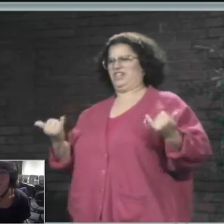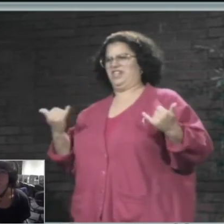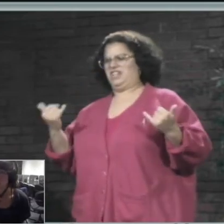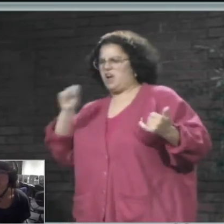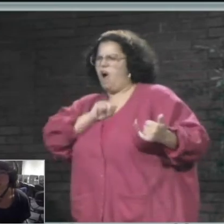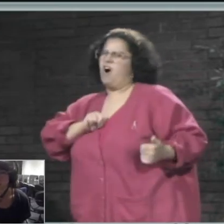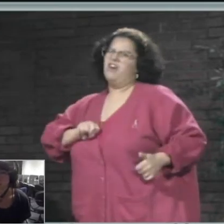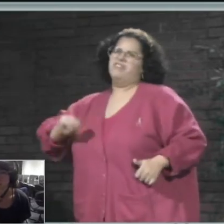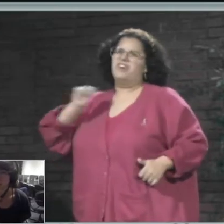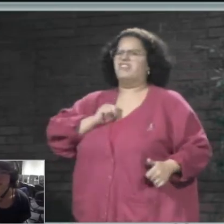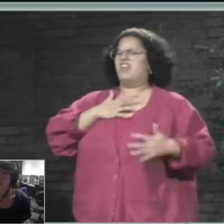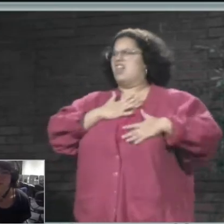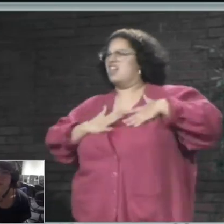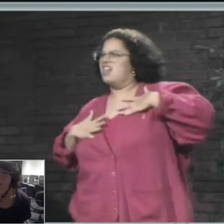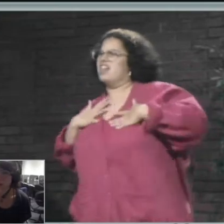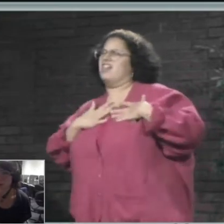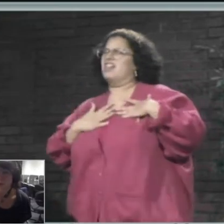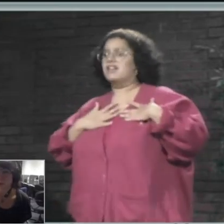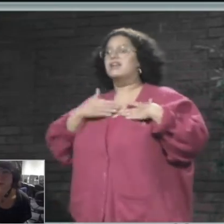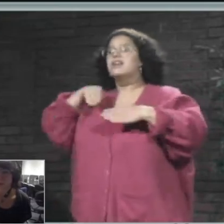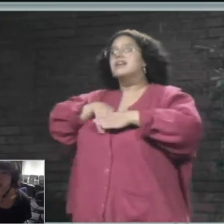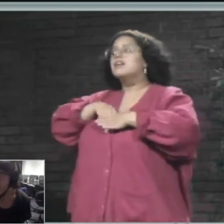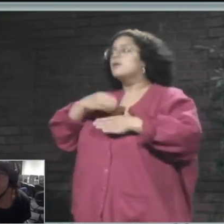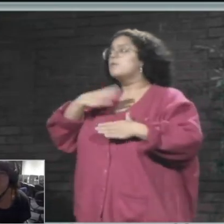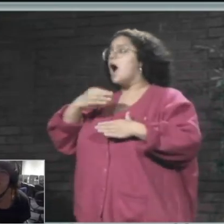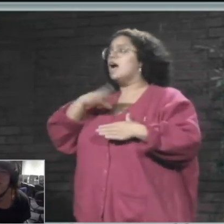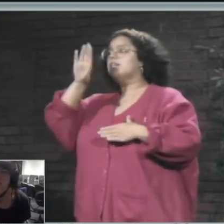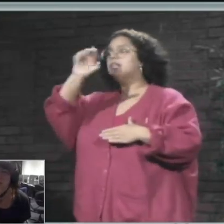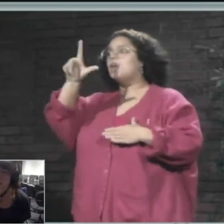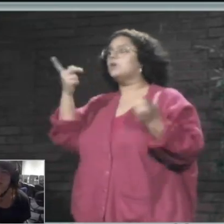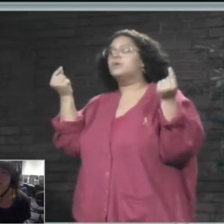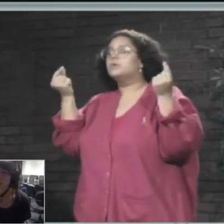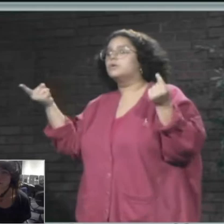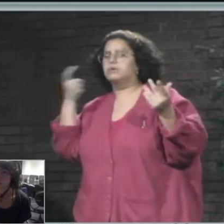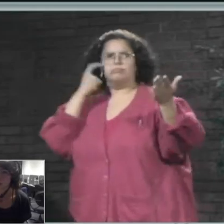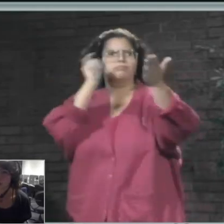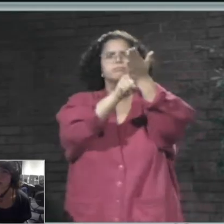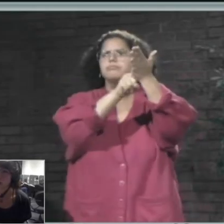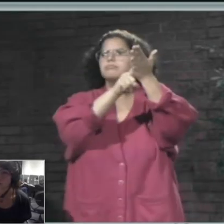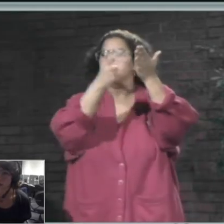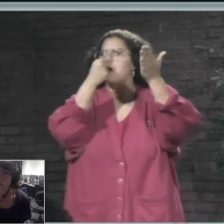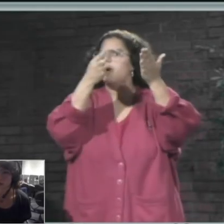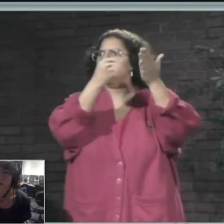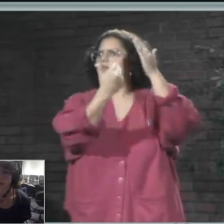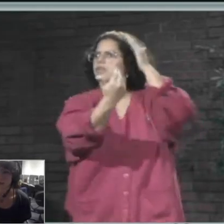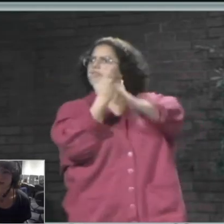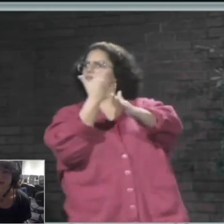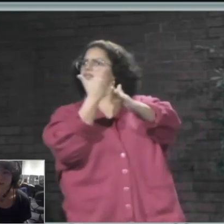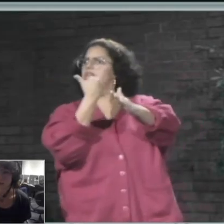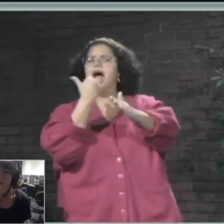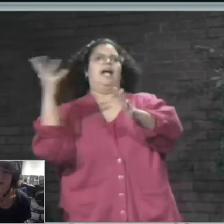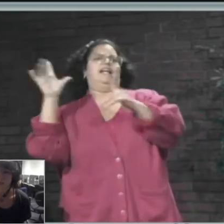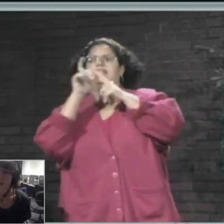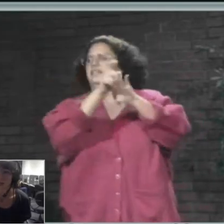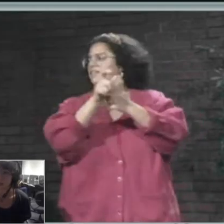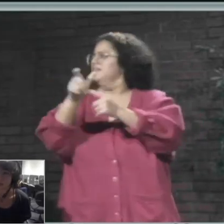and you're feeling awful, you're coughing, your white cells, it's their job to identify